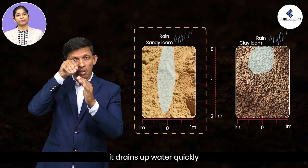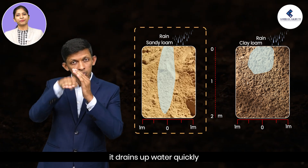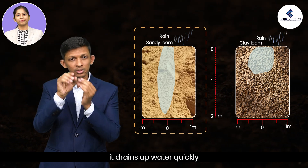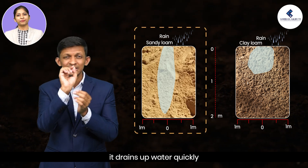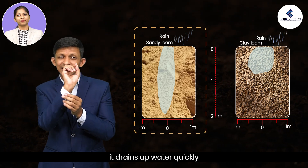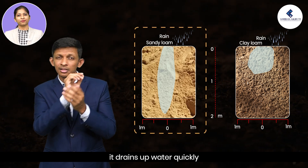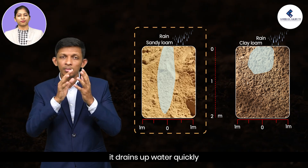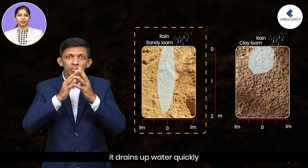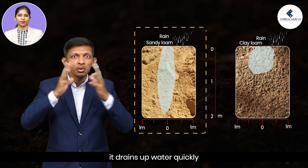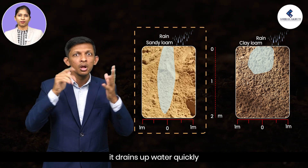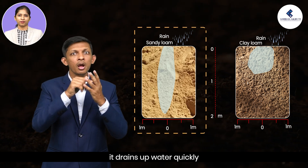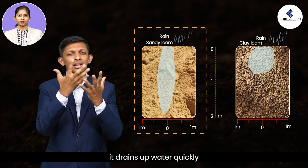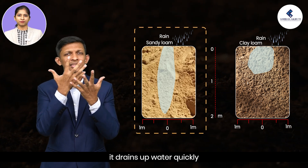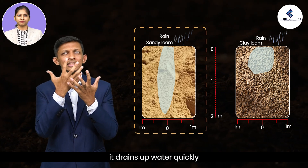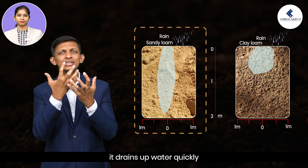quickly.